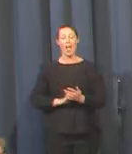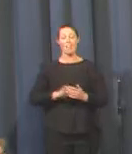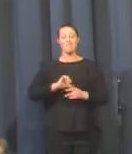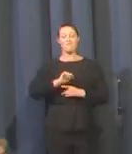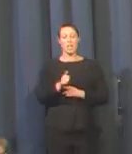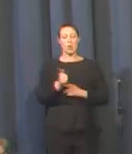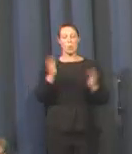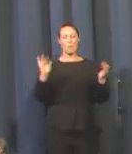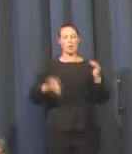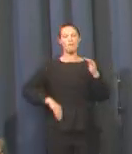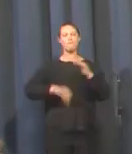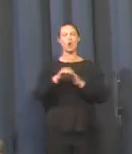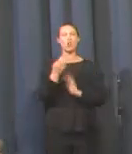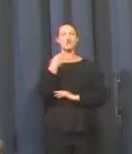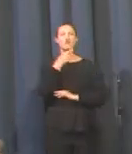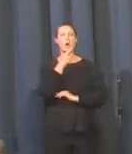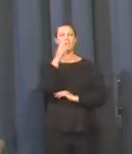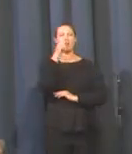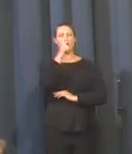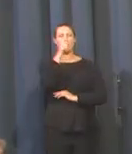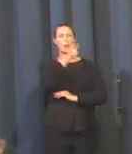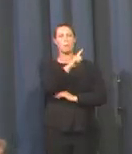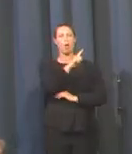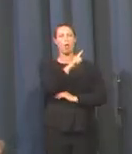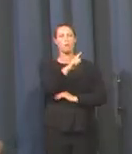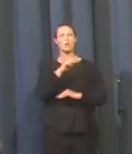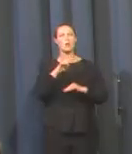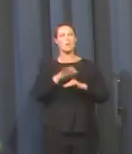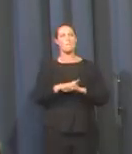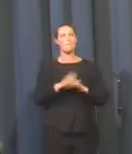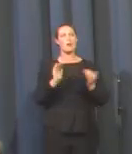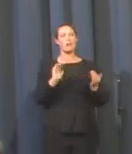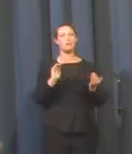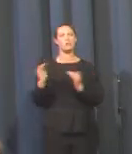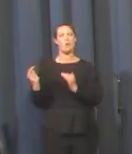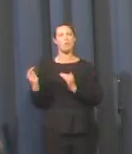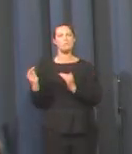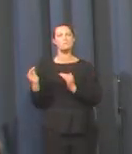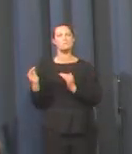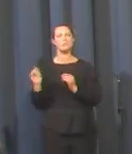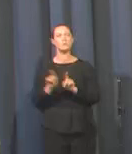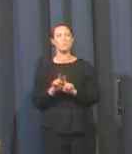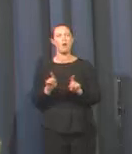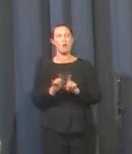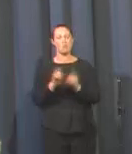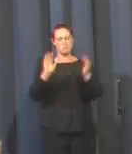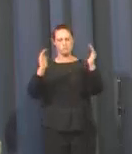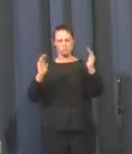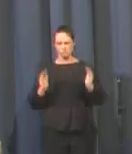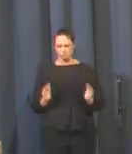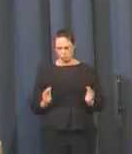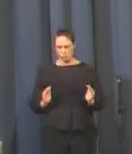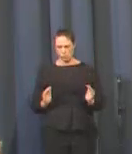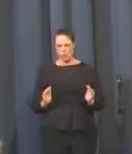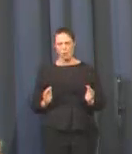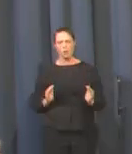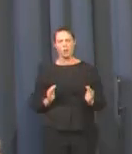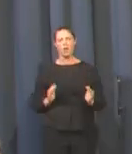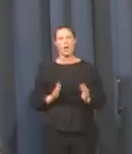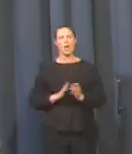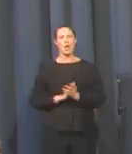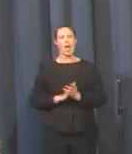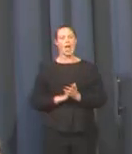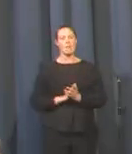data points, that's your blood lead levels, we put that all in, and then the smart people at the